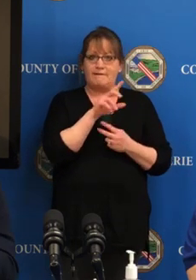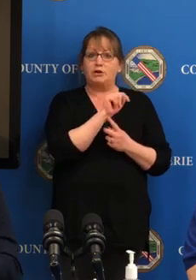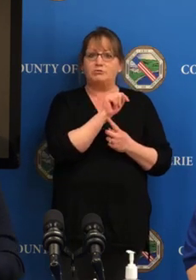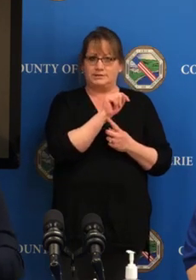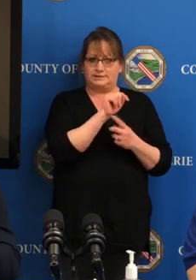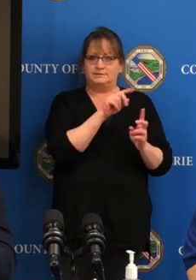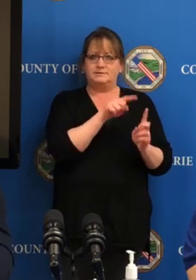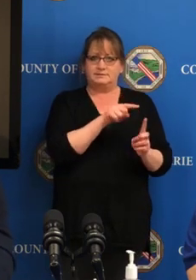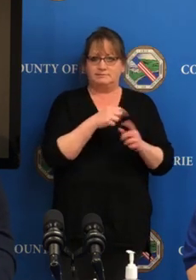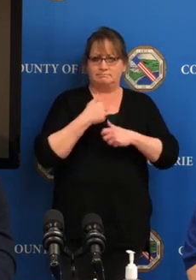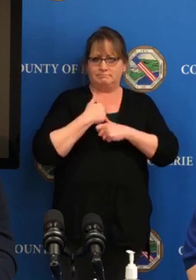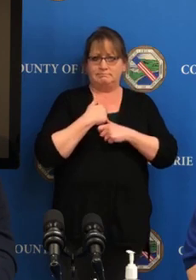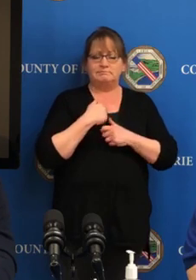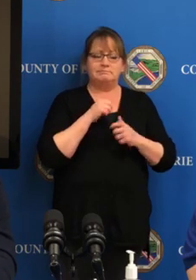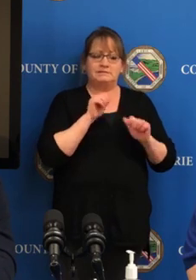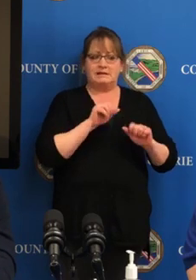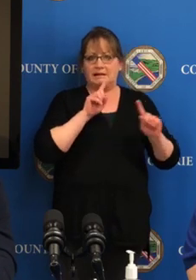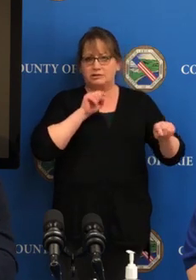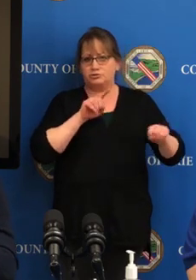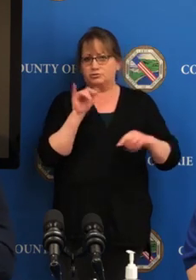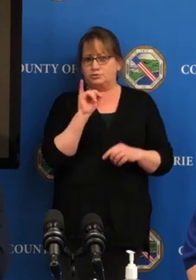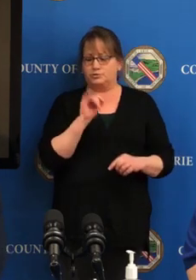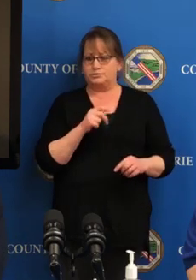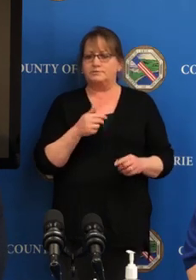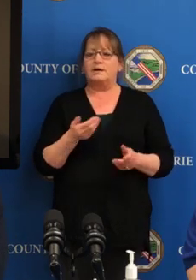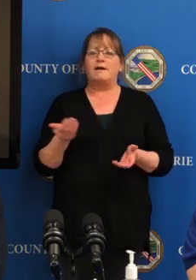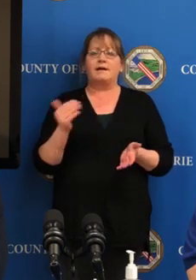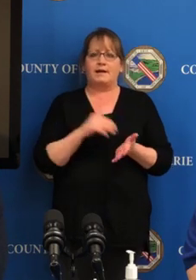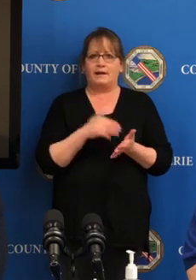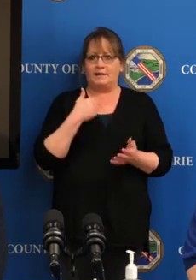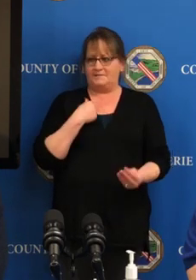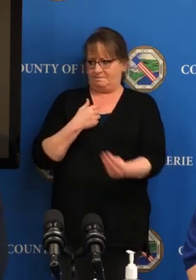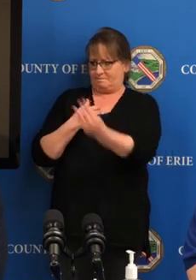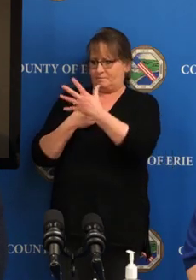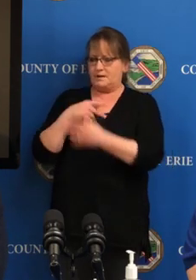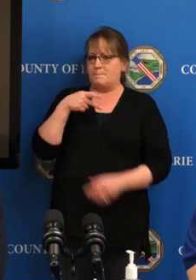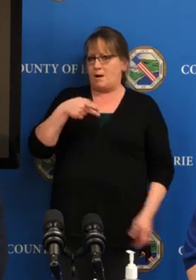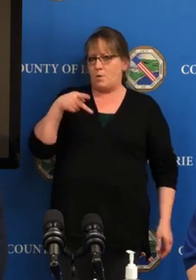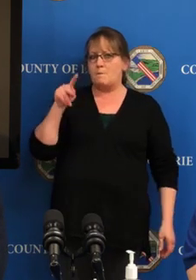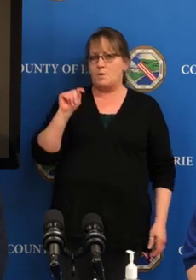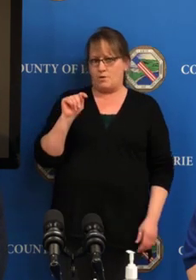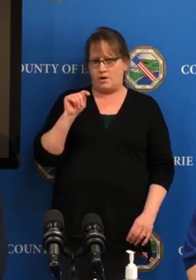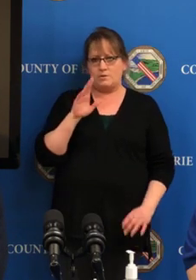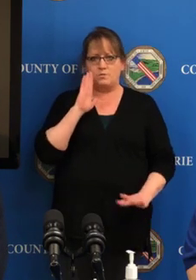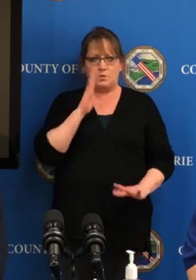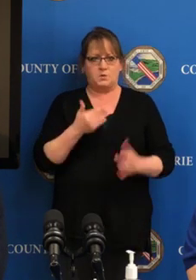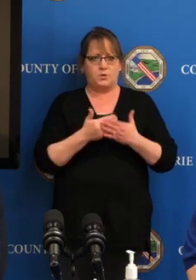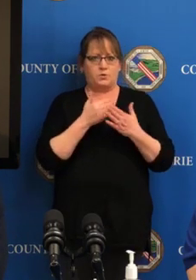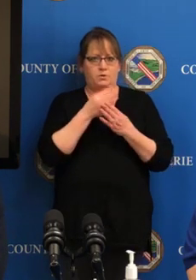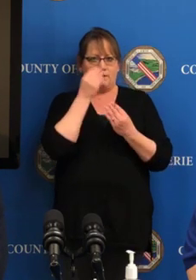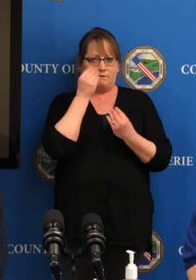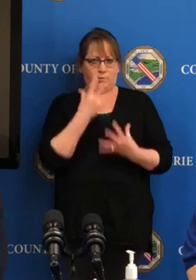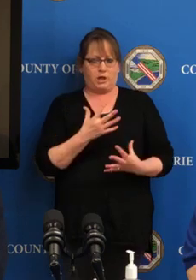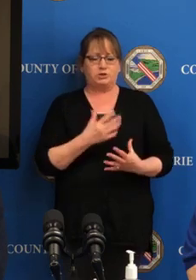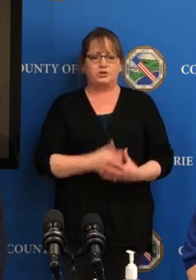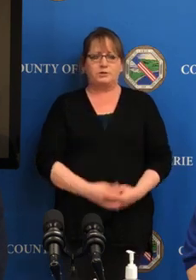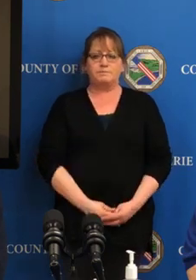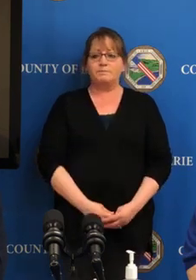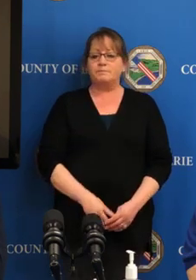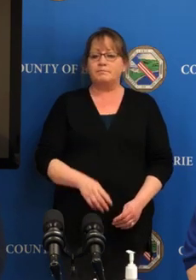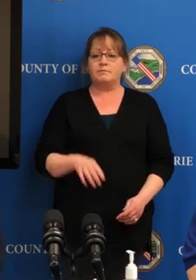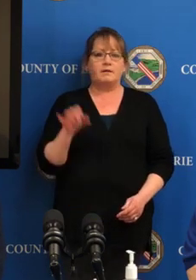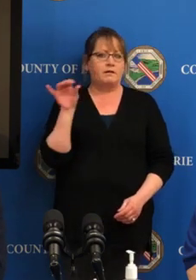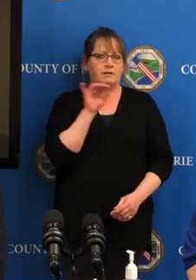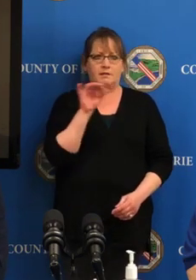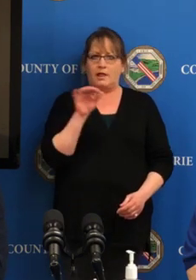answer them as well. I once again have a presentation to give with updated information. And as usual, I